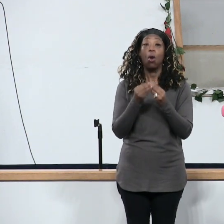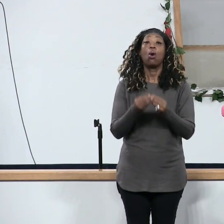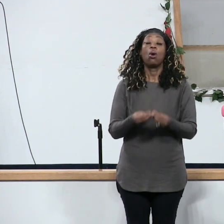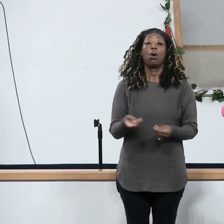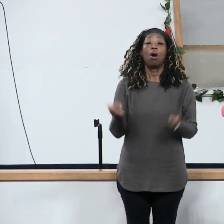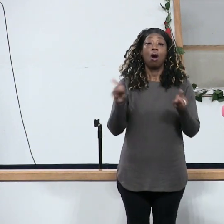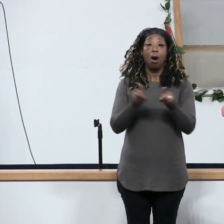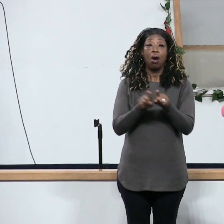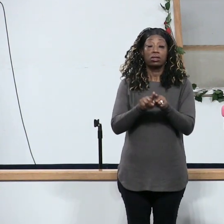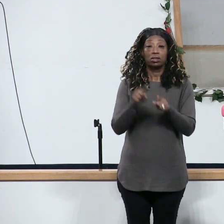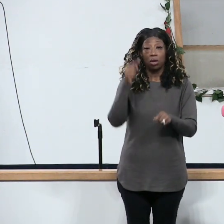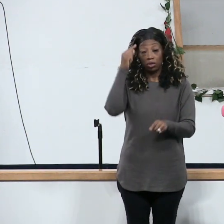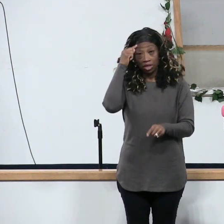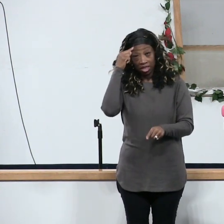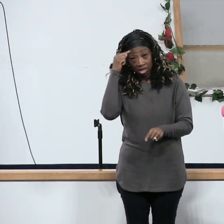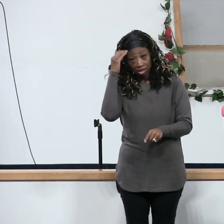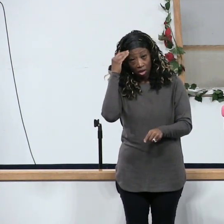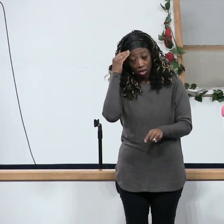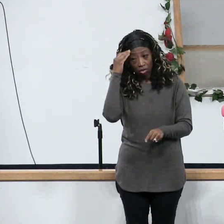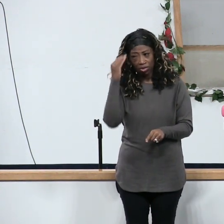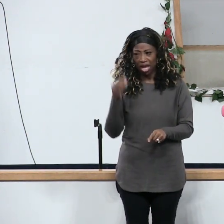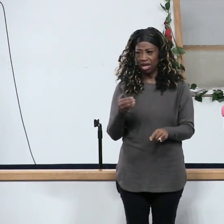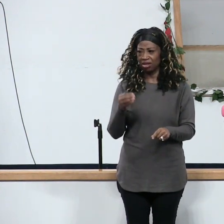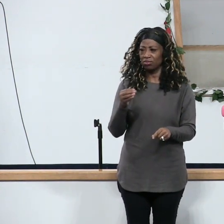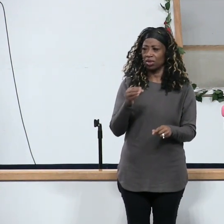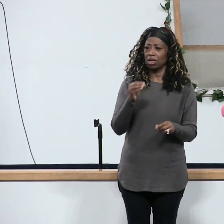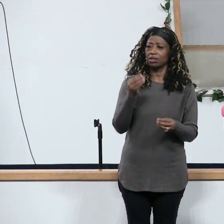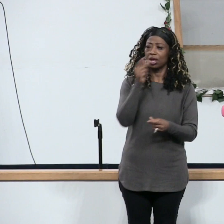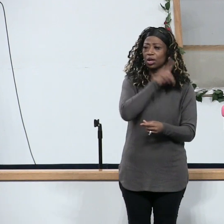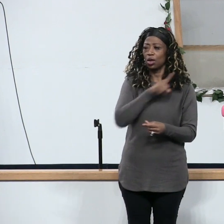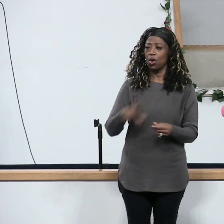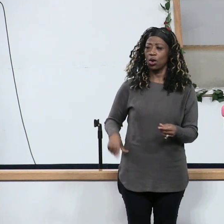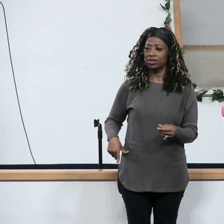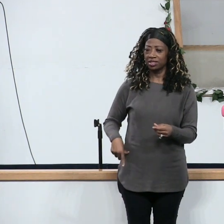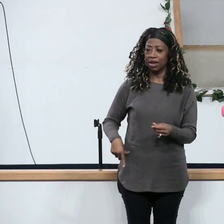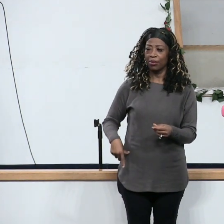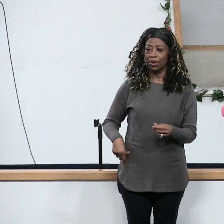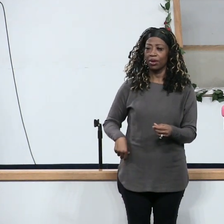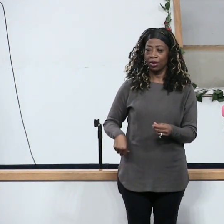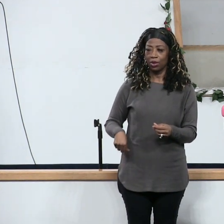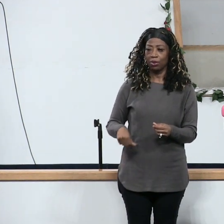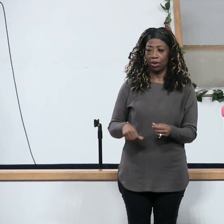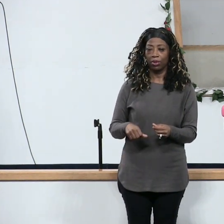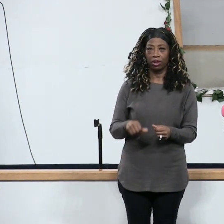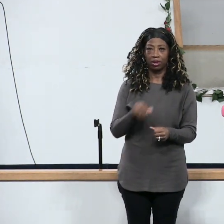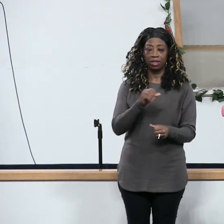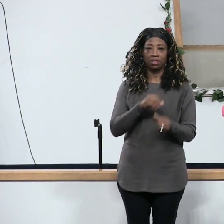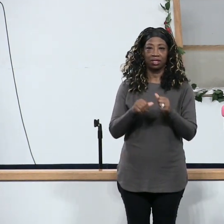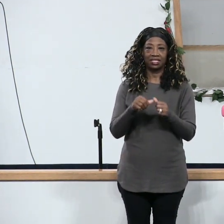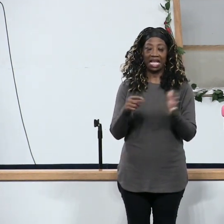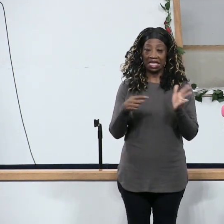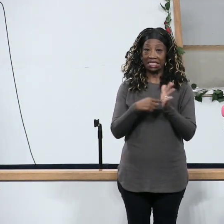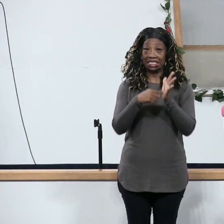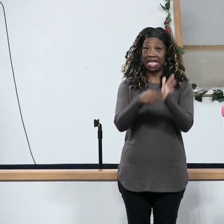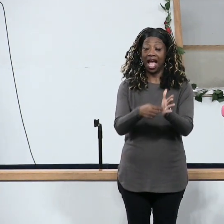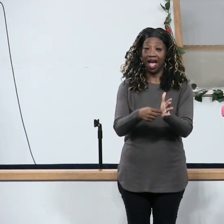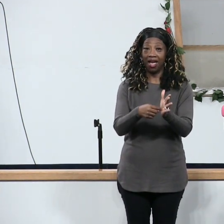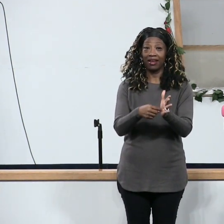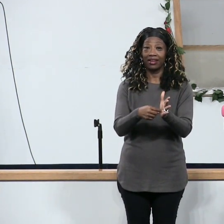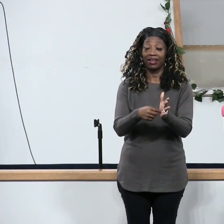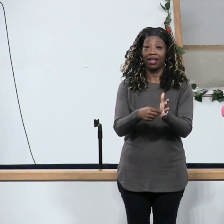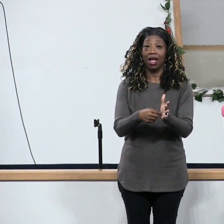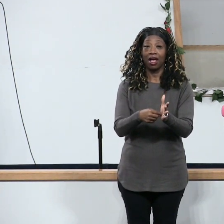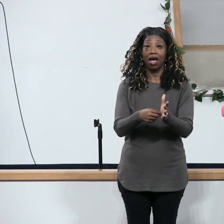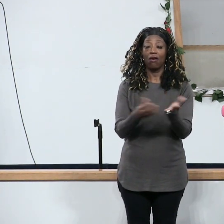a memorial. It's a sign, a tribute for what he's